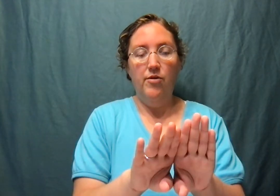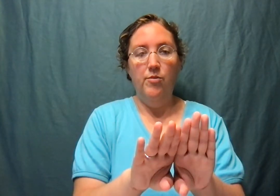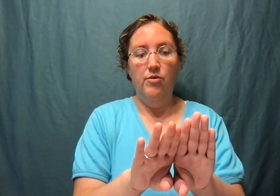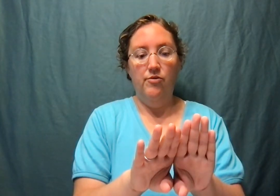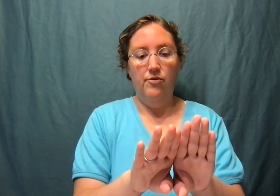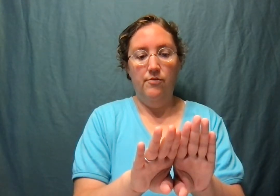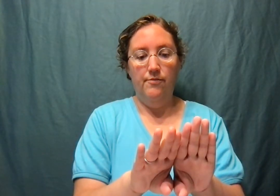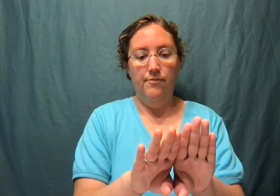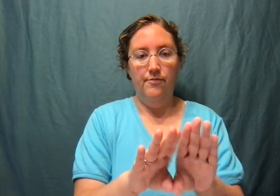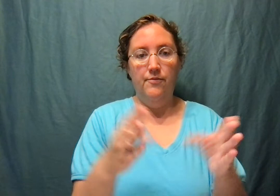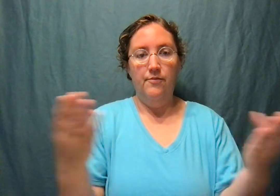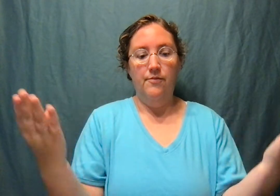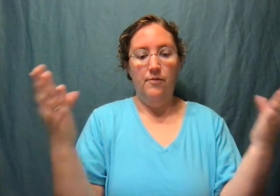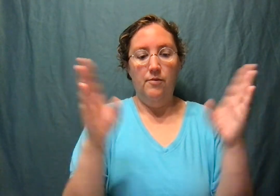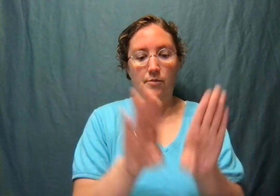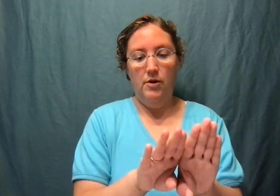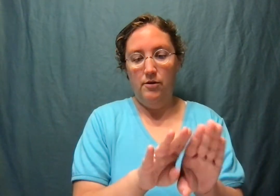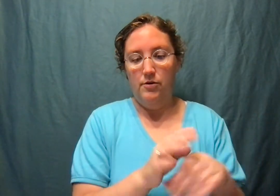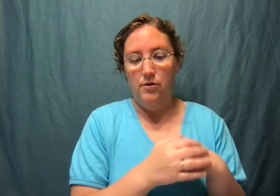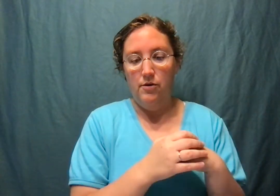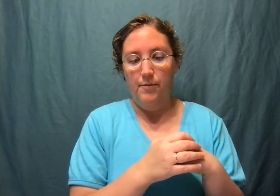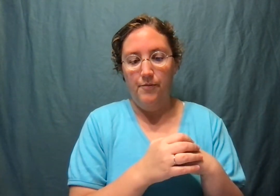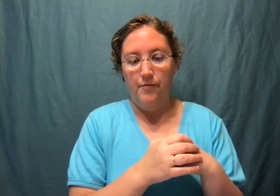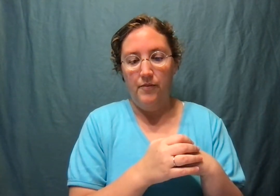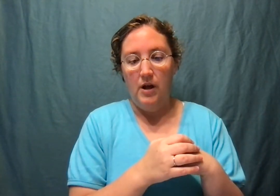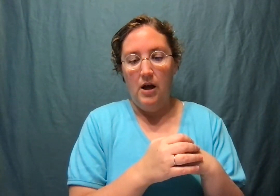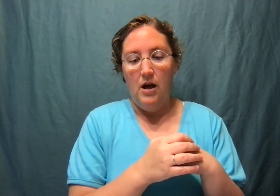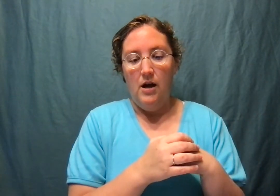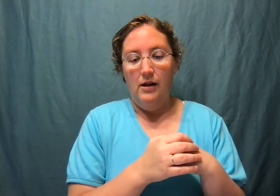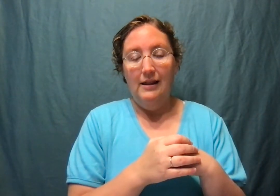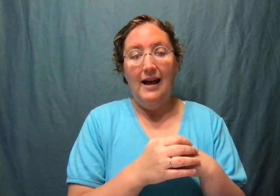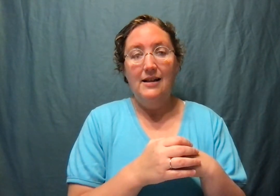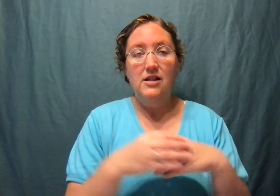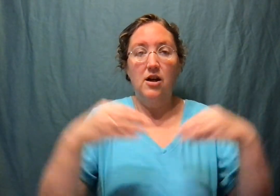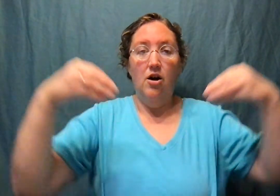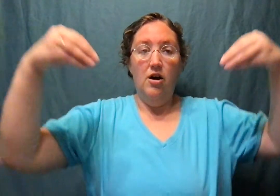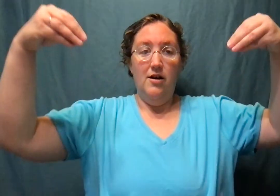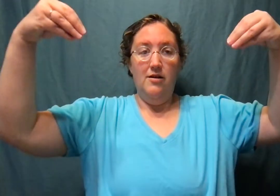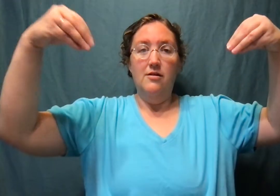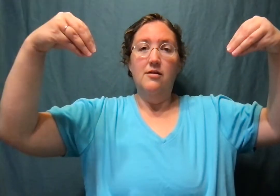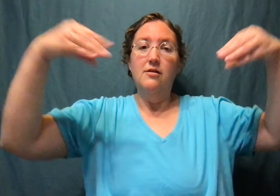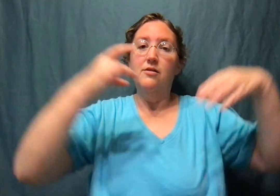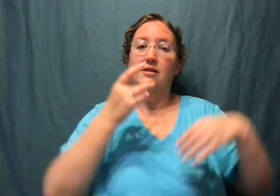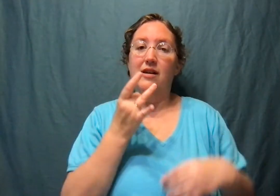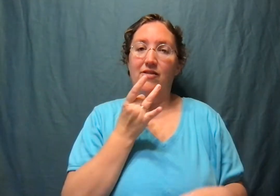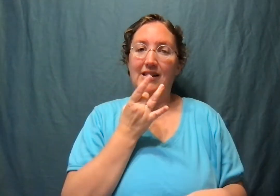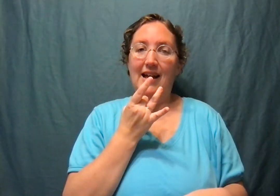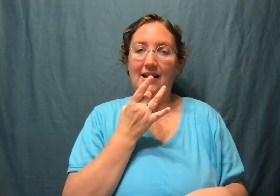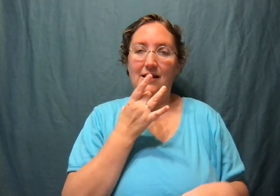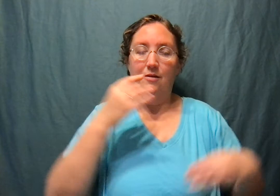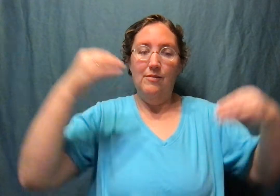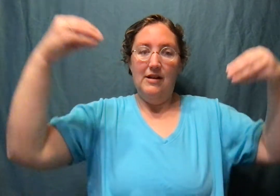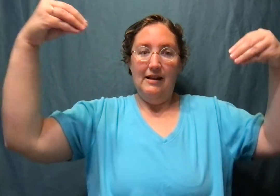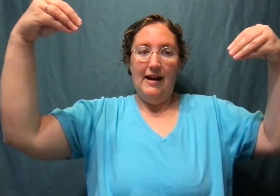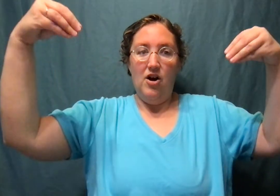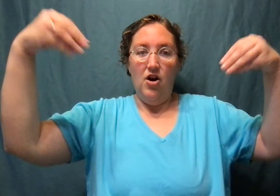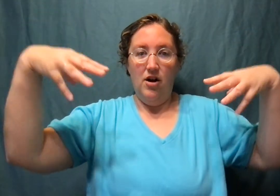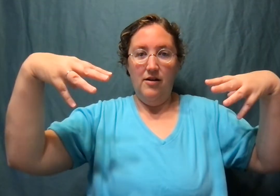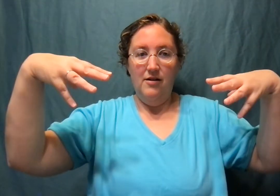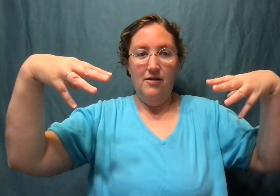move. Close the door. Lights on. So the sign for light, that the light on,